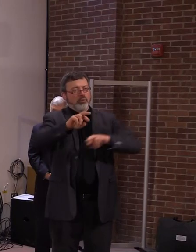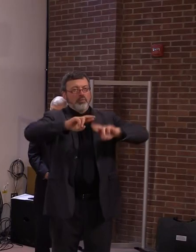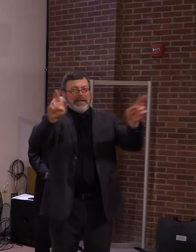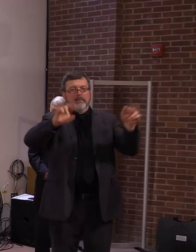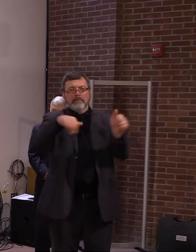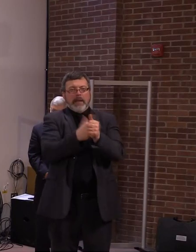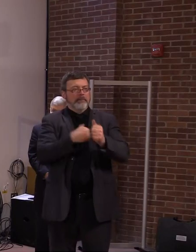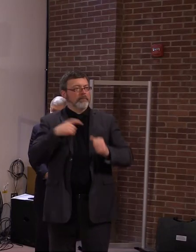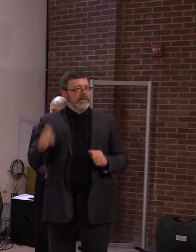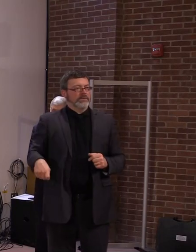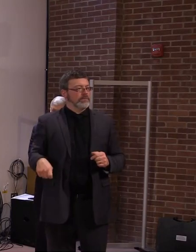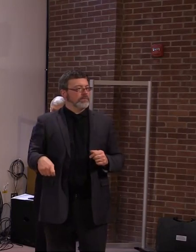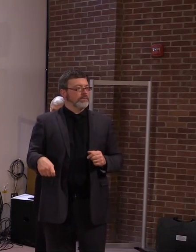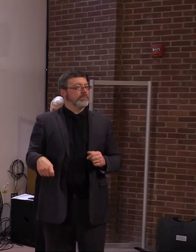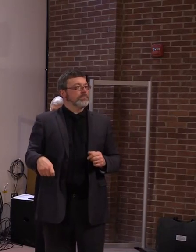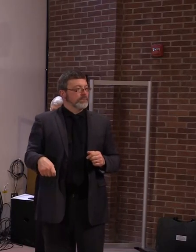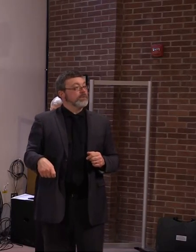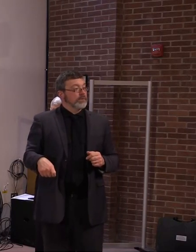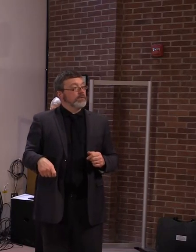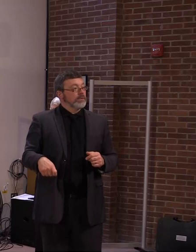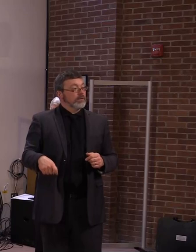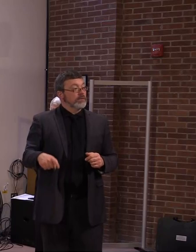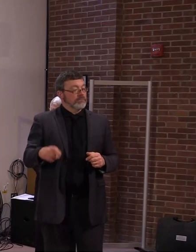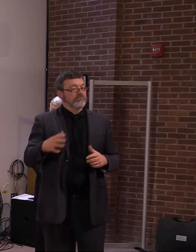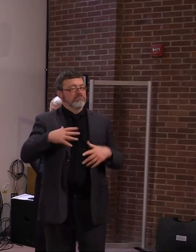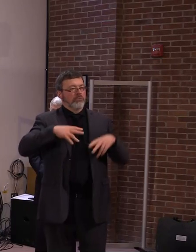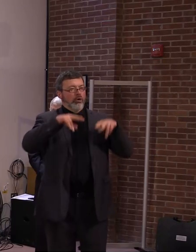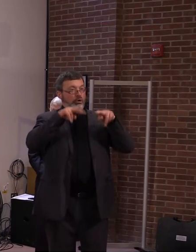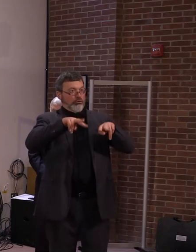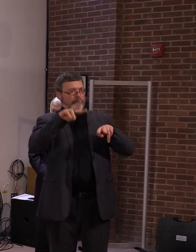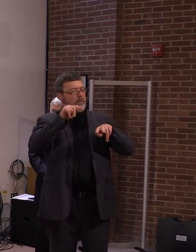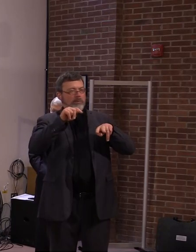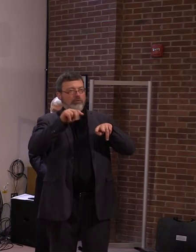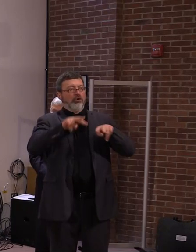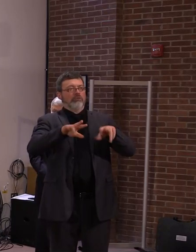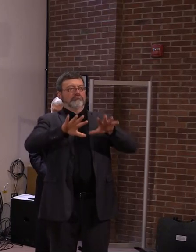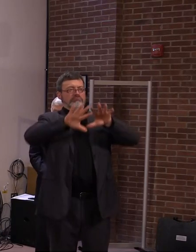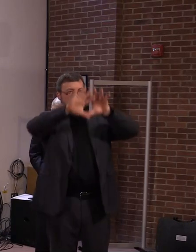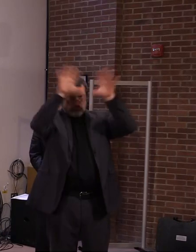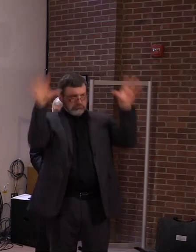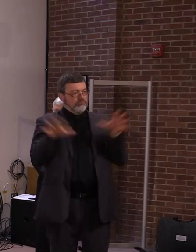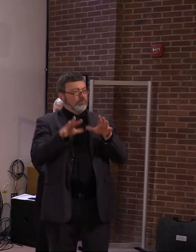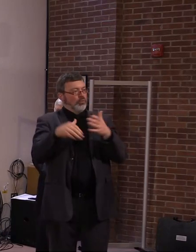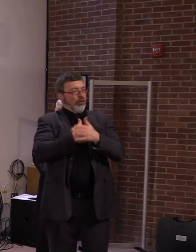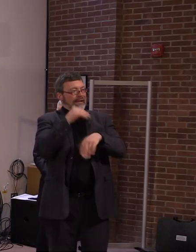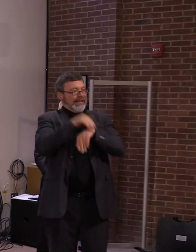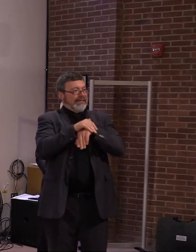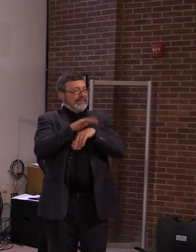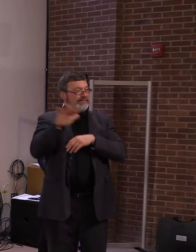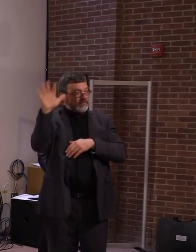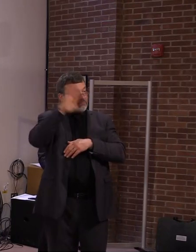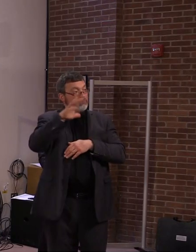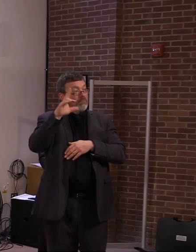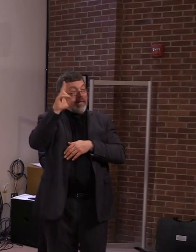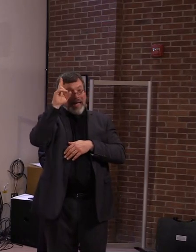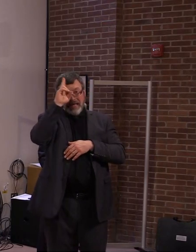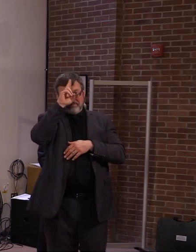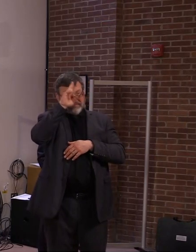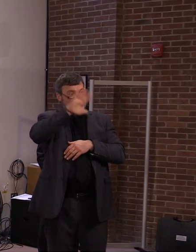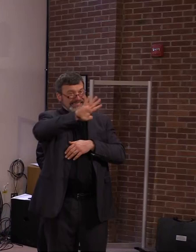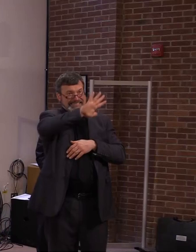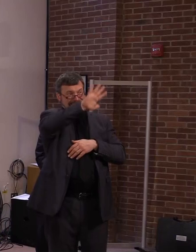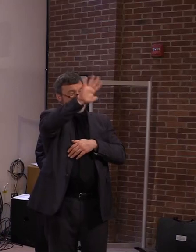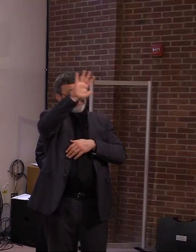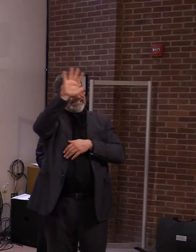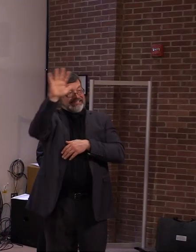If you look across New England, when it comes to the hospitalization data and the ICU data, Vermont